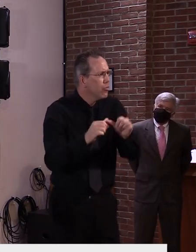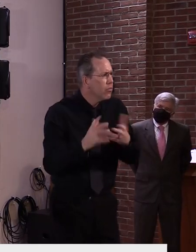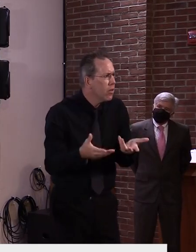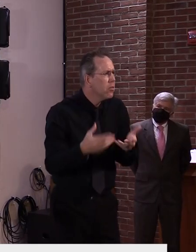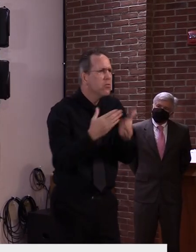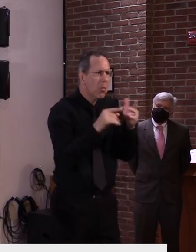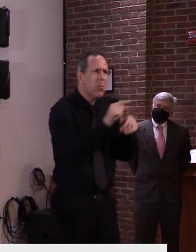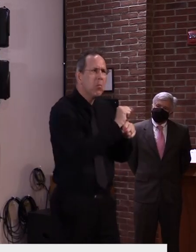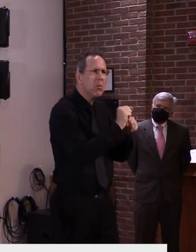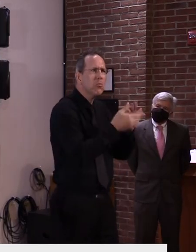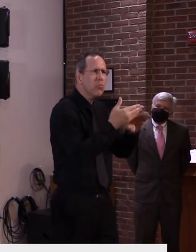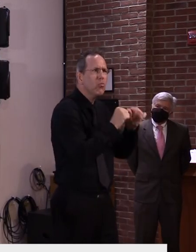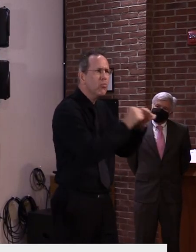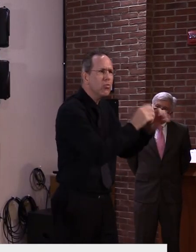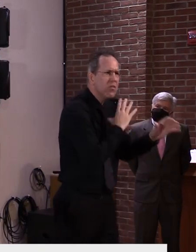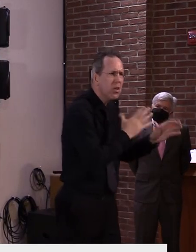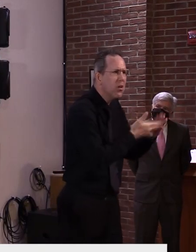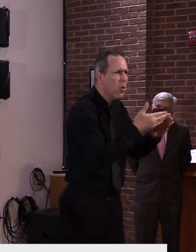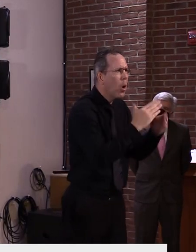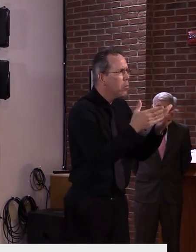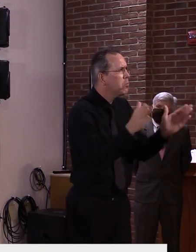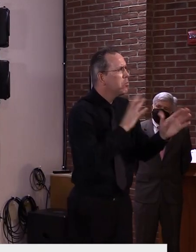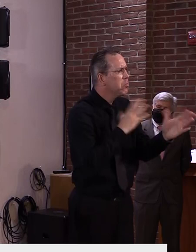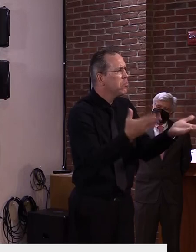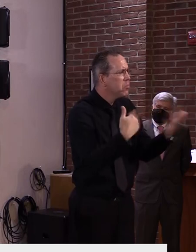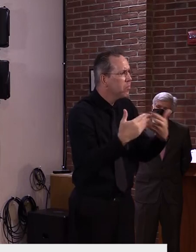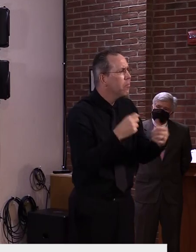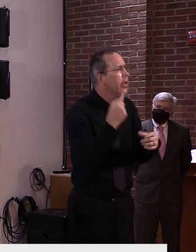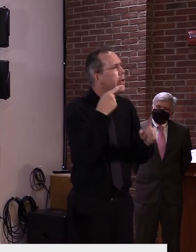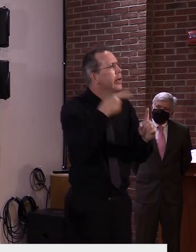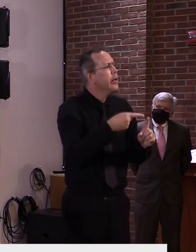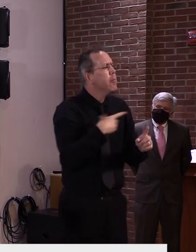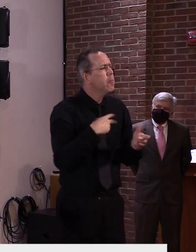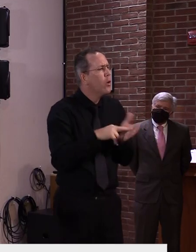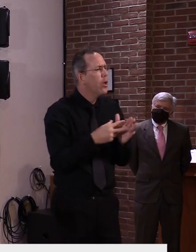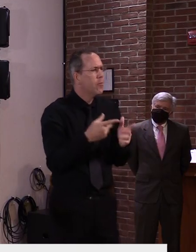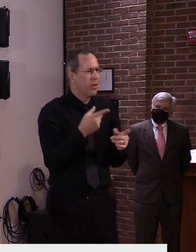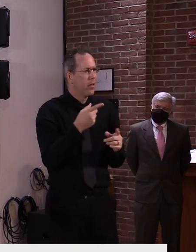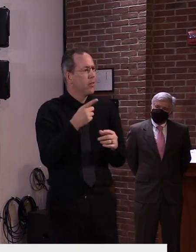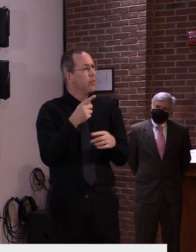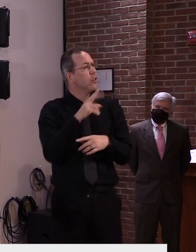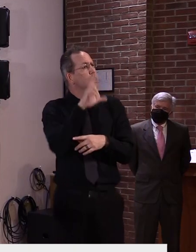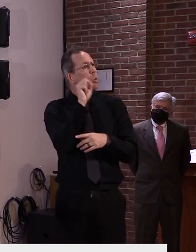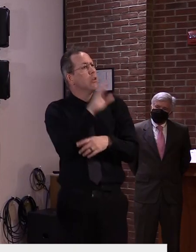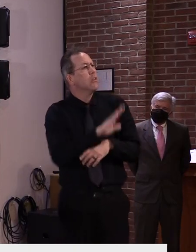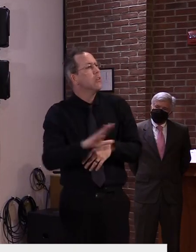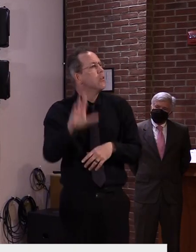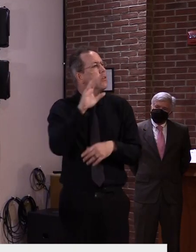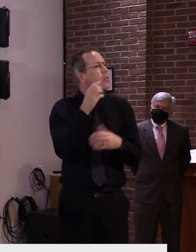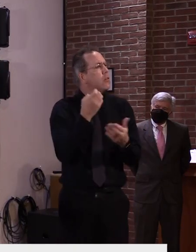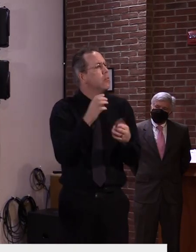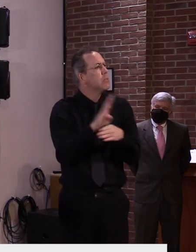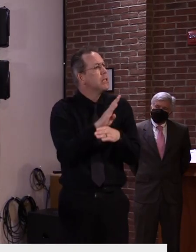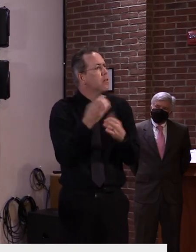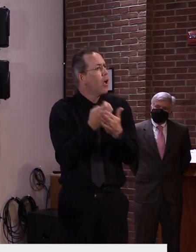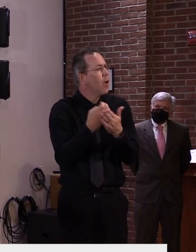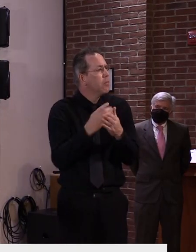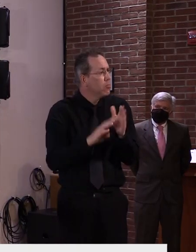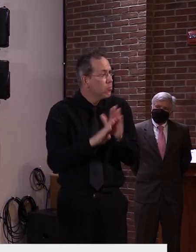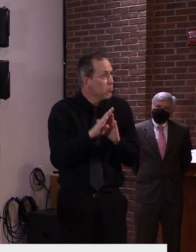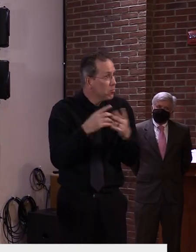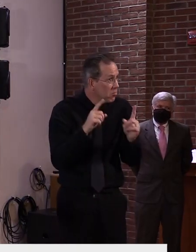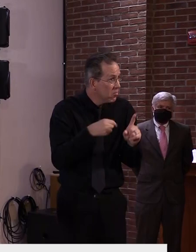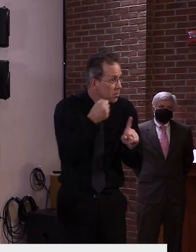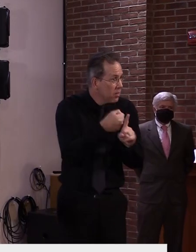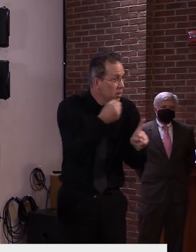as we're seeing the economy throughout the country being impacted, there has to be a place to sell